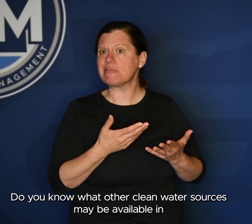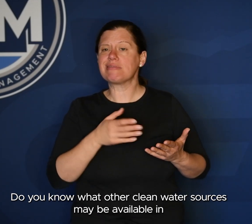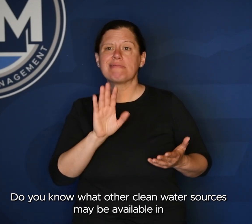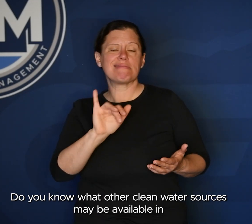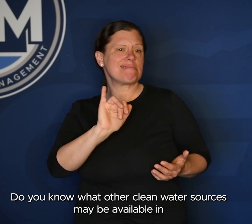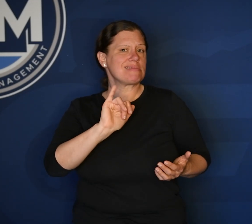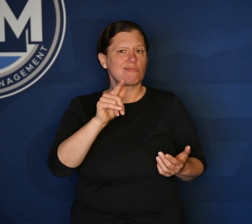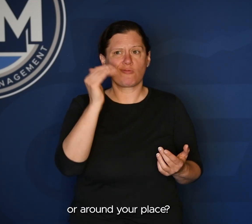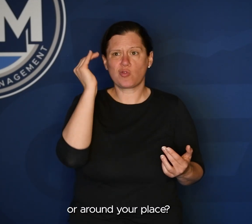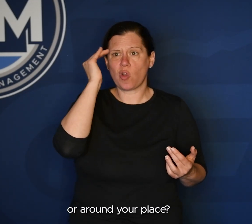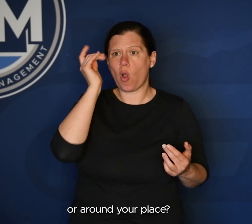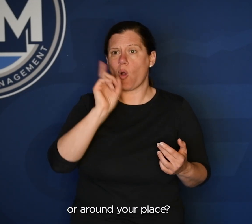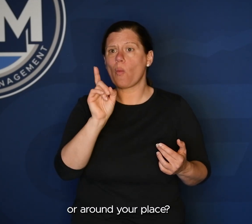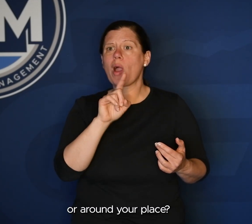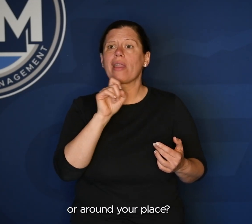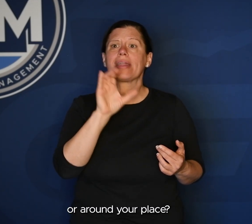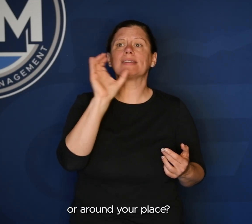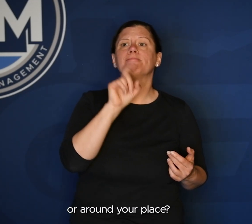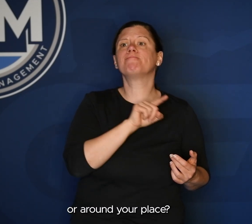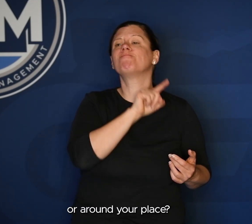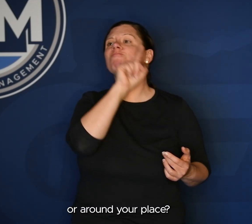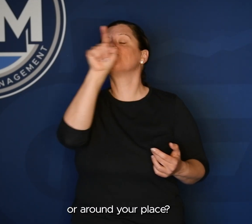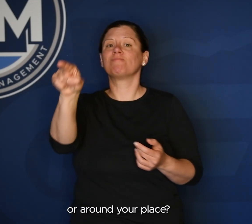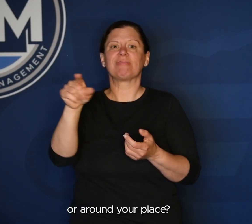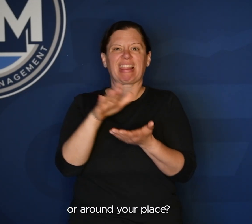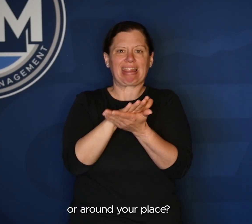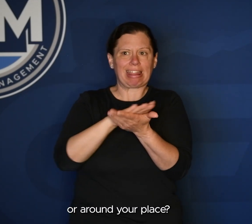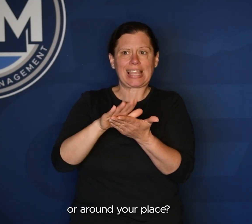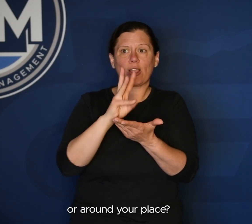available in or around your place?